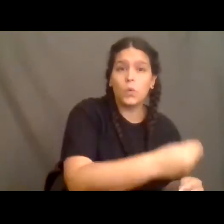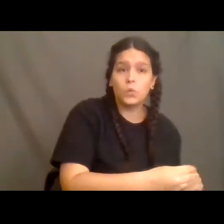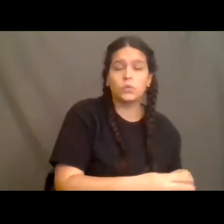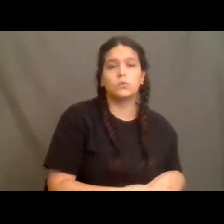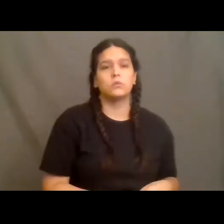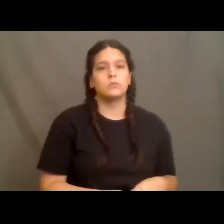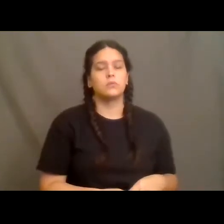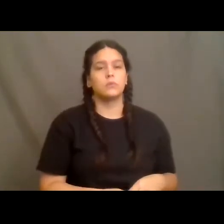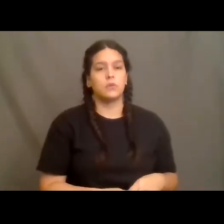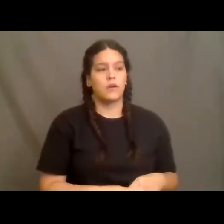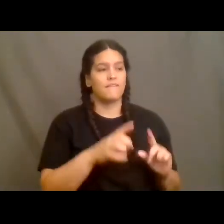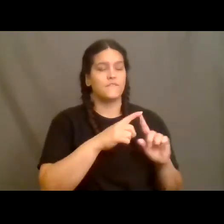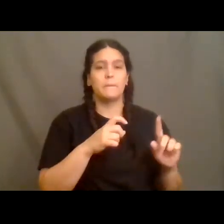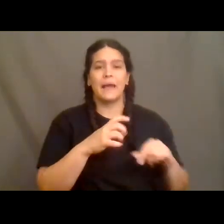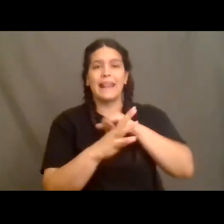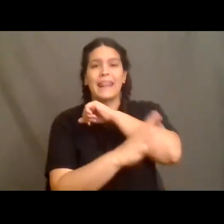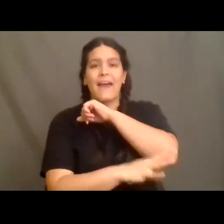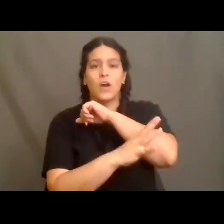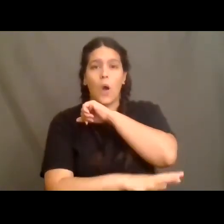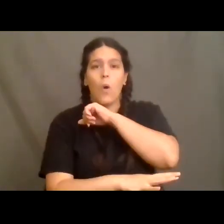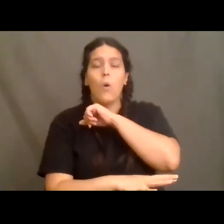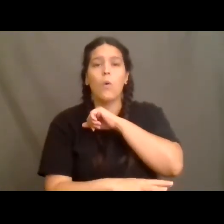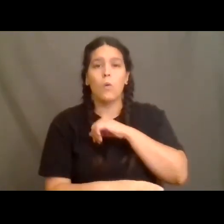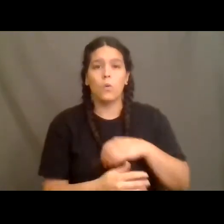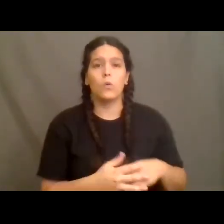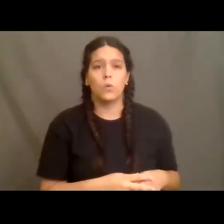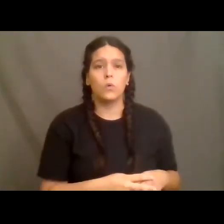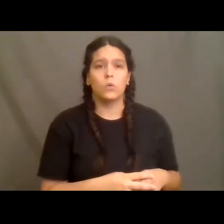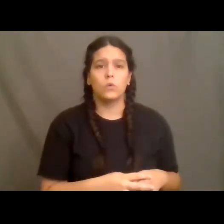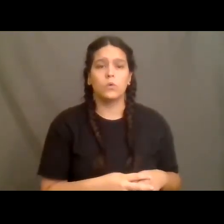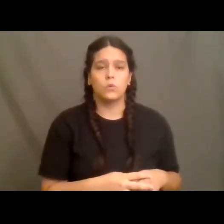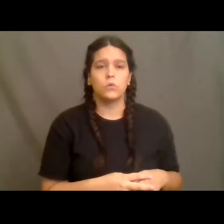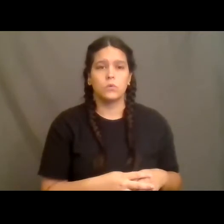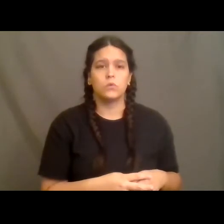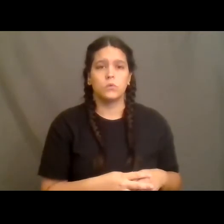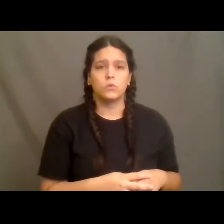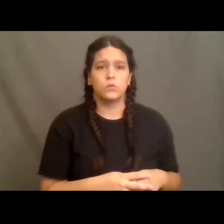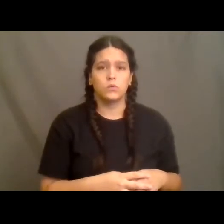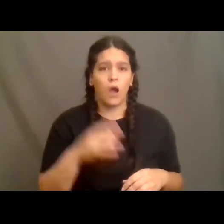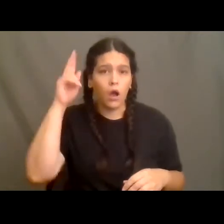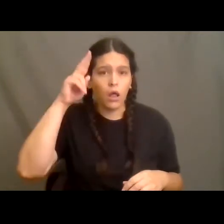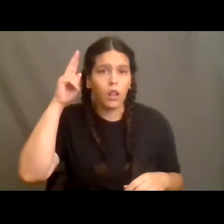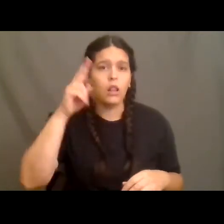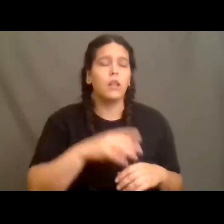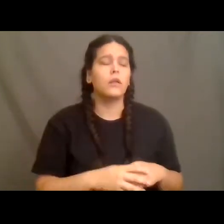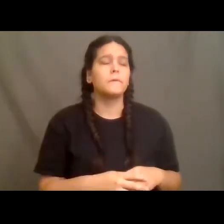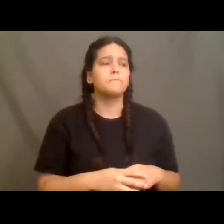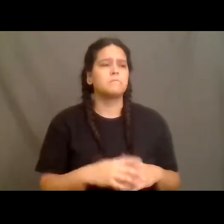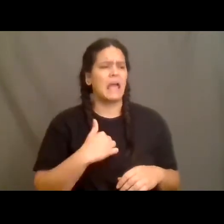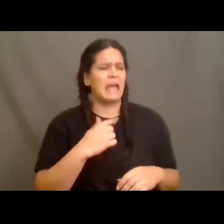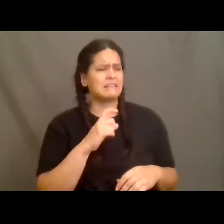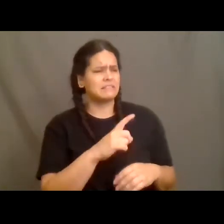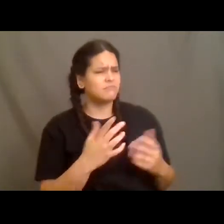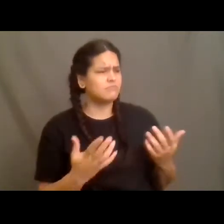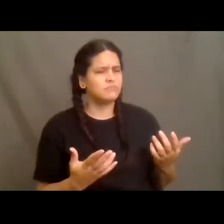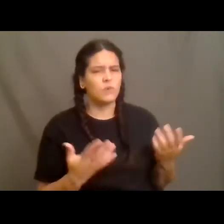a Navajo practitioner. And, you know, he's a relative of mine, an uncle of mine. And I asked him, what kind of, you know,